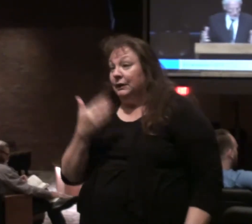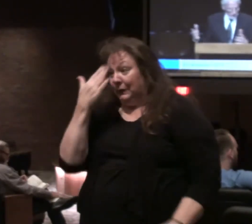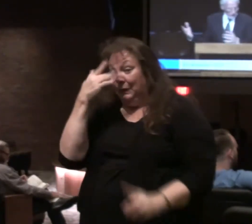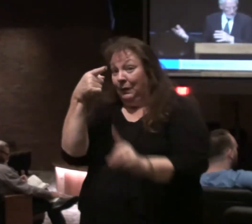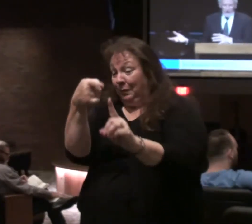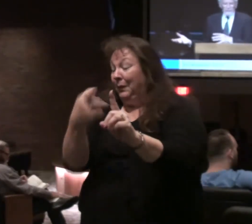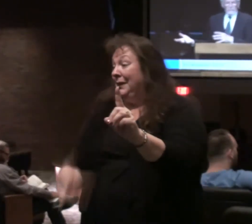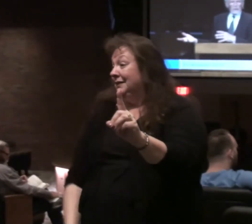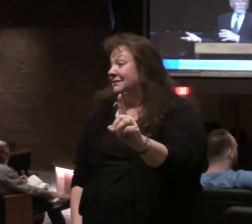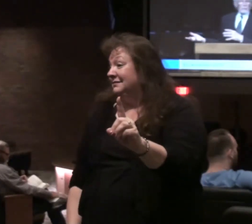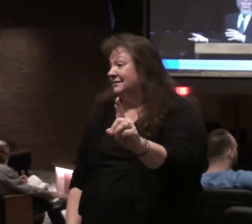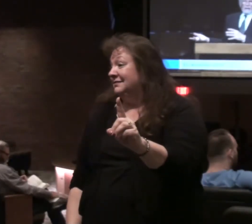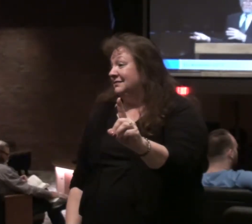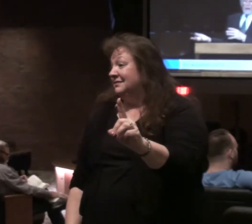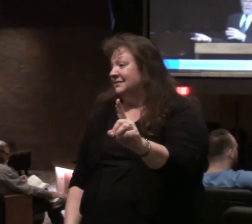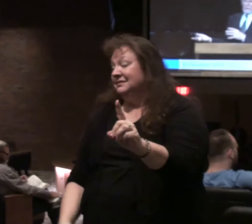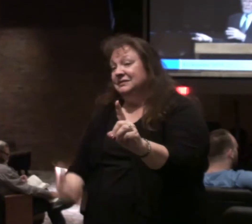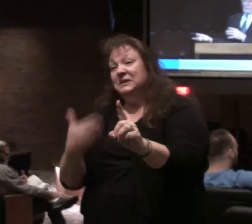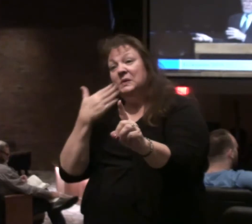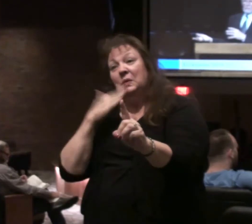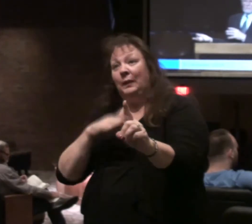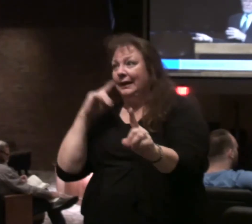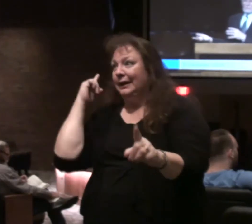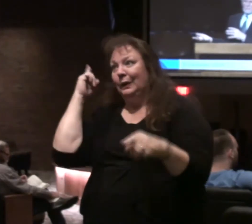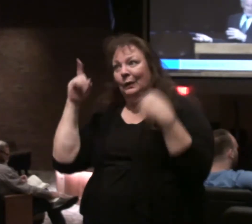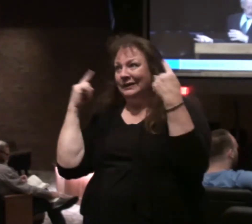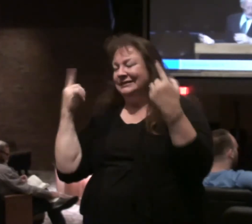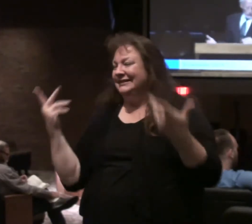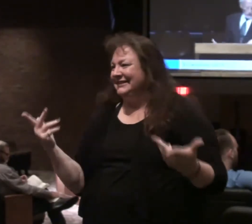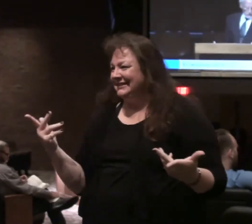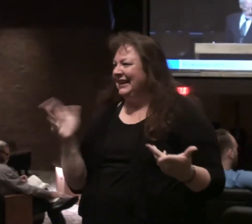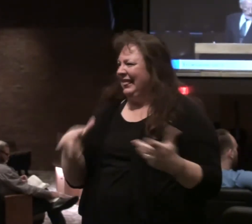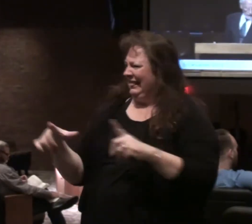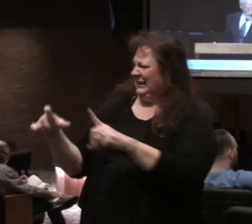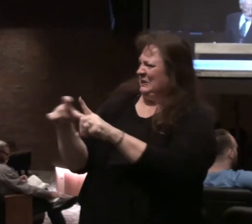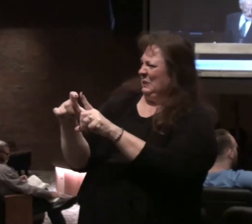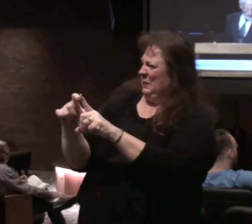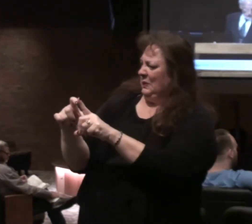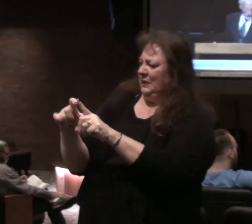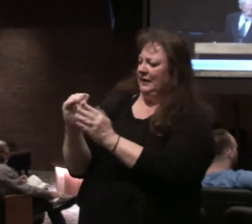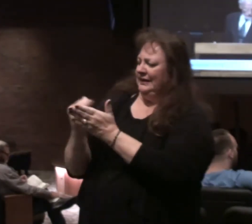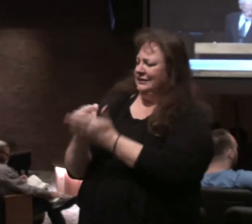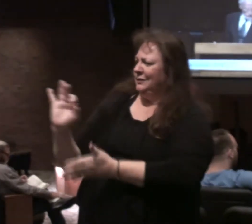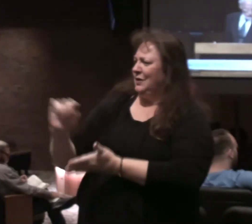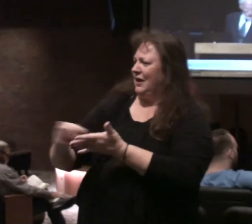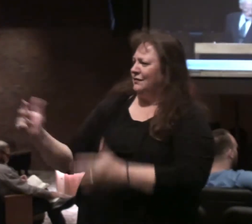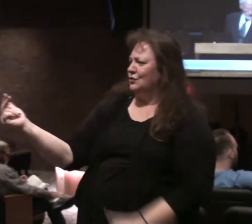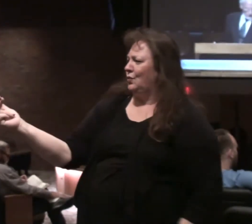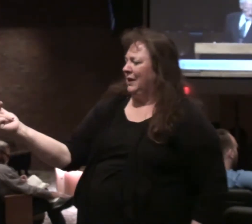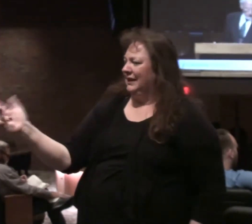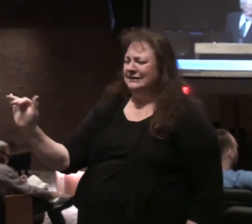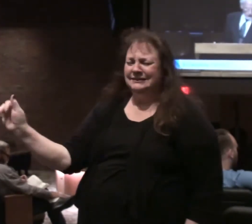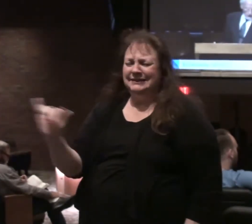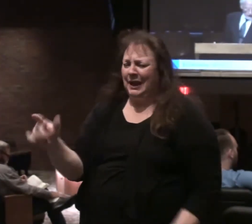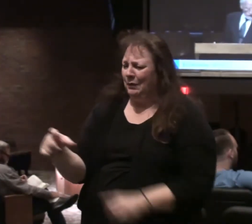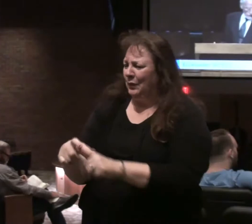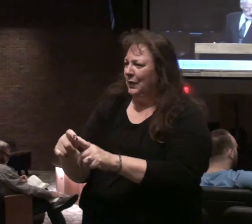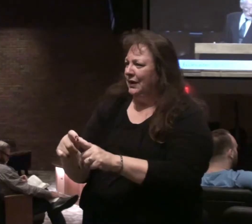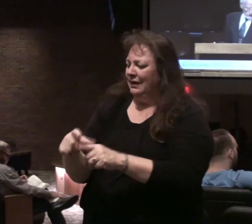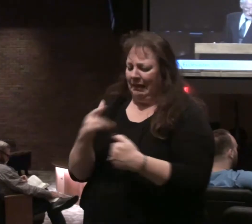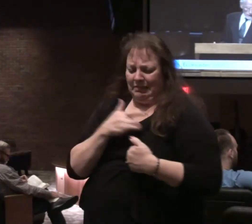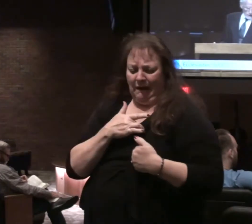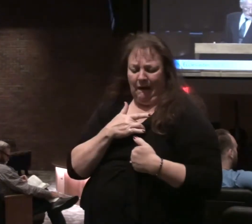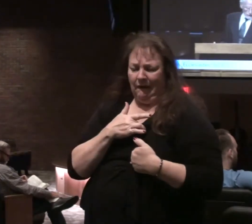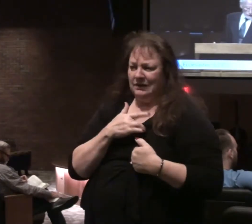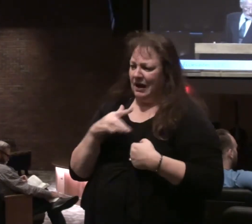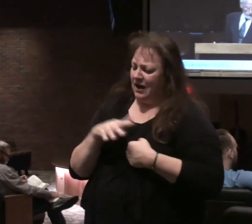going? It ends up in wicked madness. That's our word we had over in chapter 9, verse 3. The hearts of the